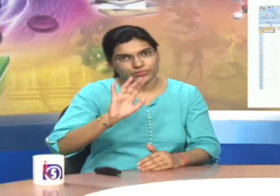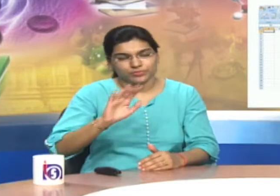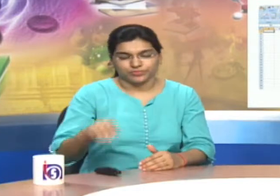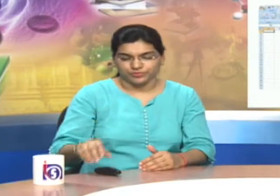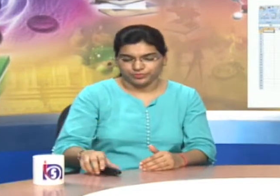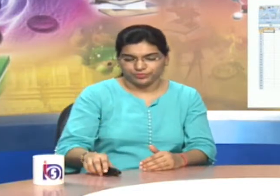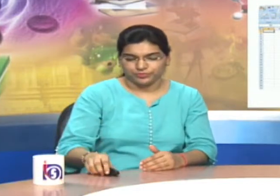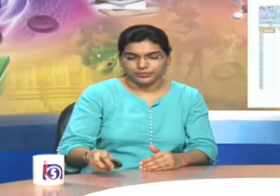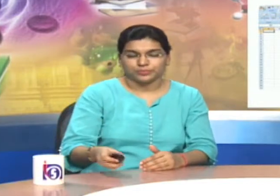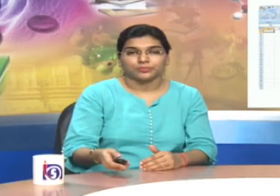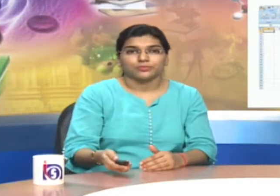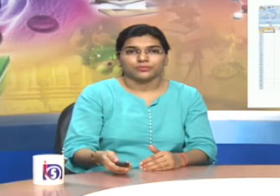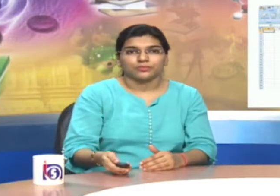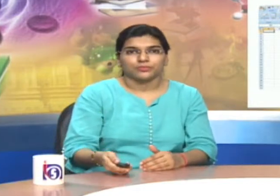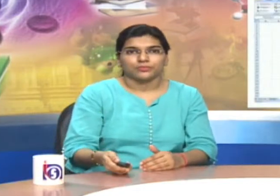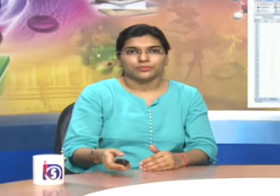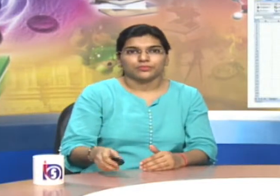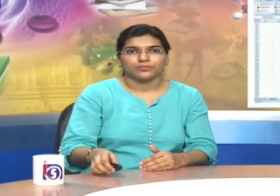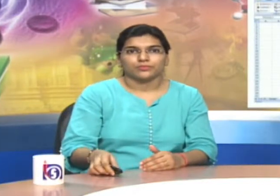After that, you have to just click and move ahead.